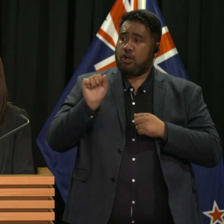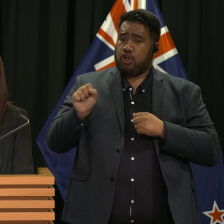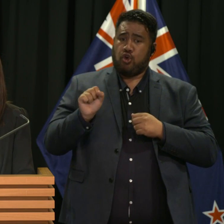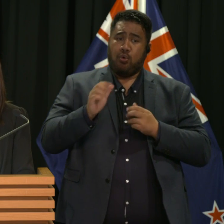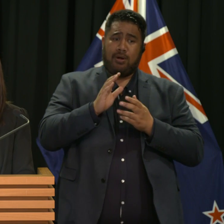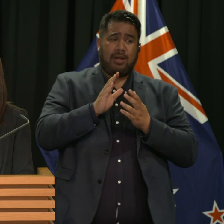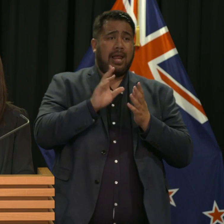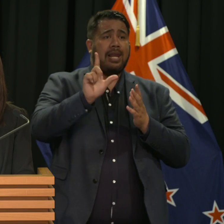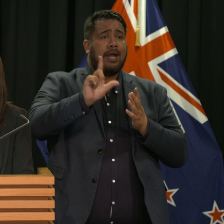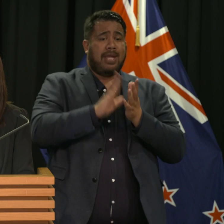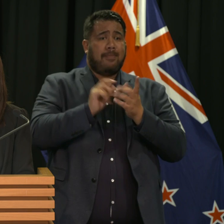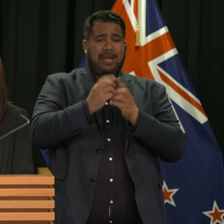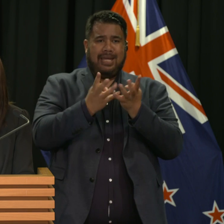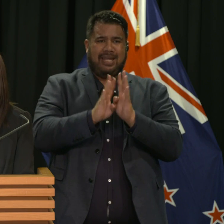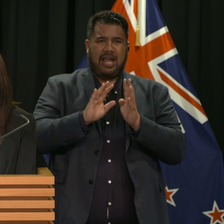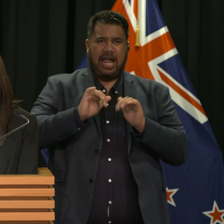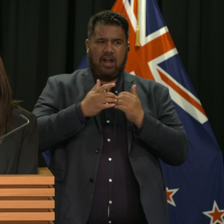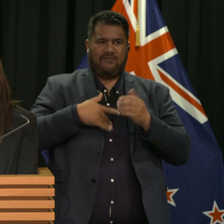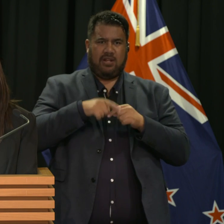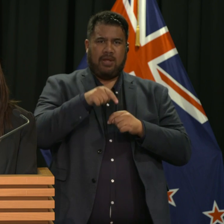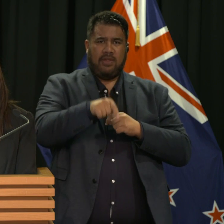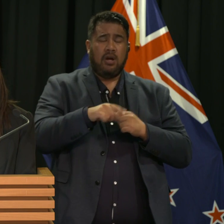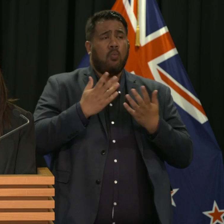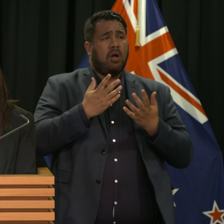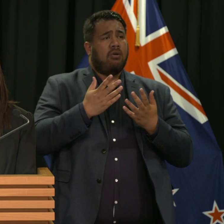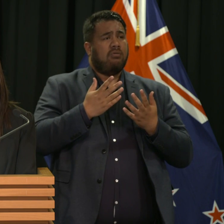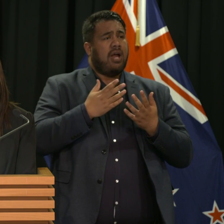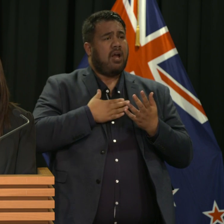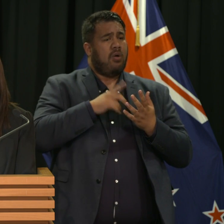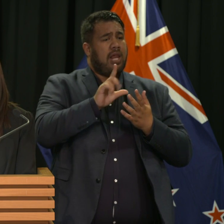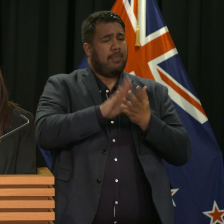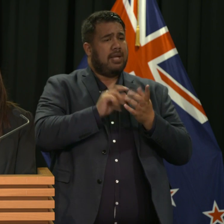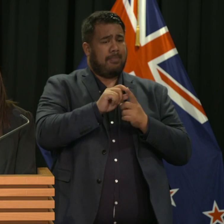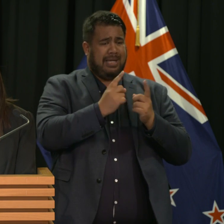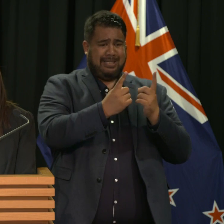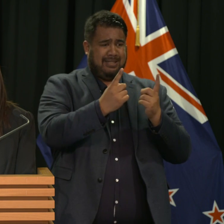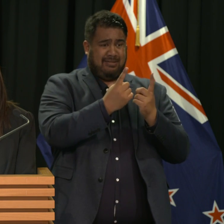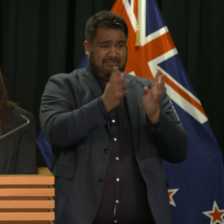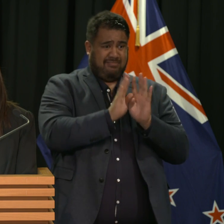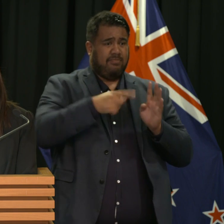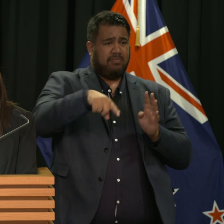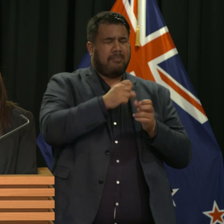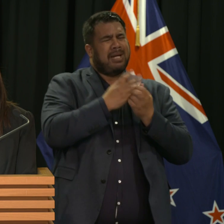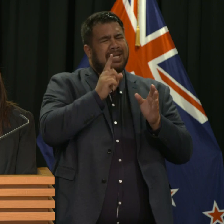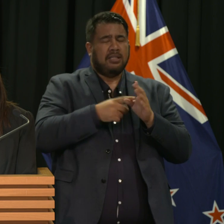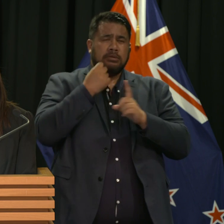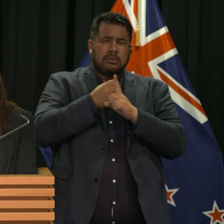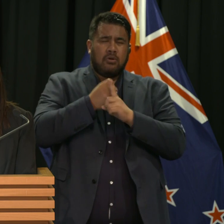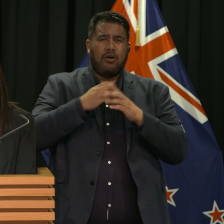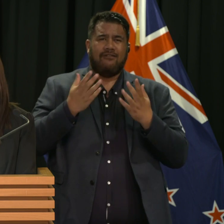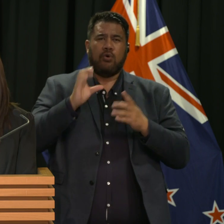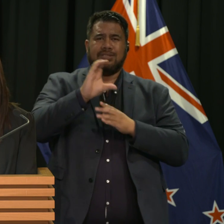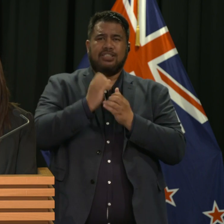I think, again, as a caucus of individuals who have campaigned for a number of years, there